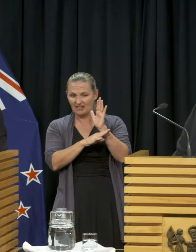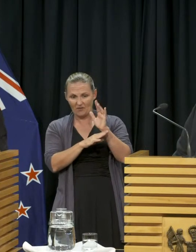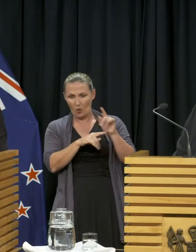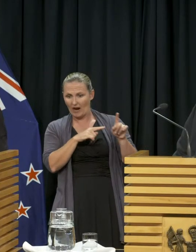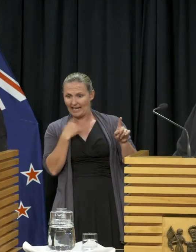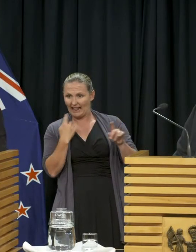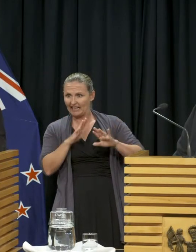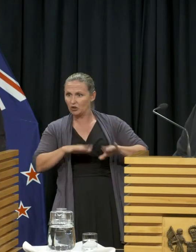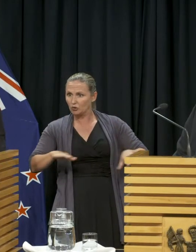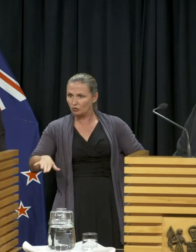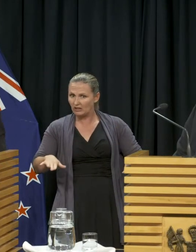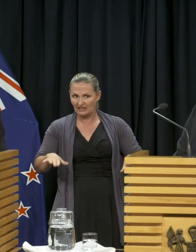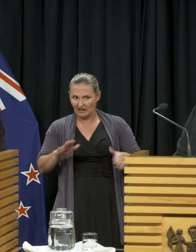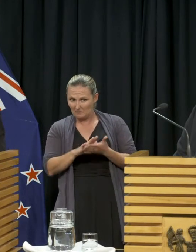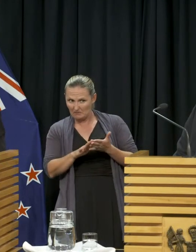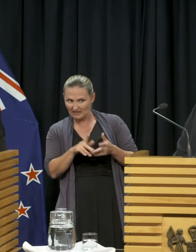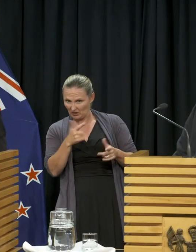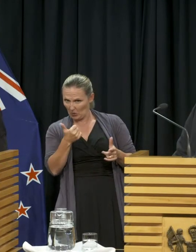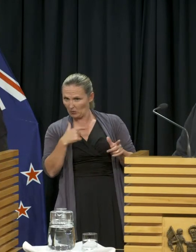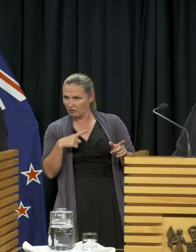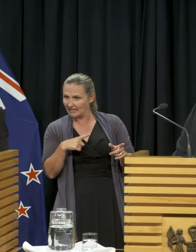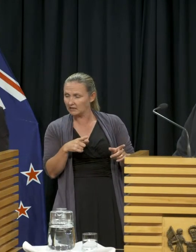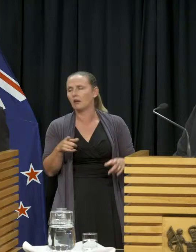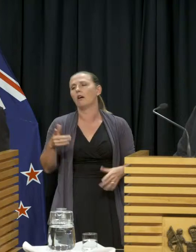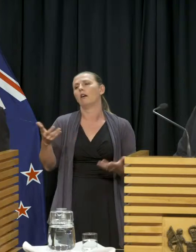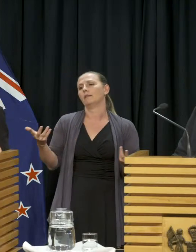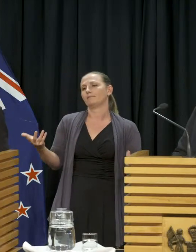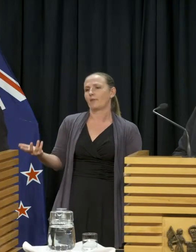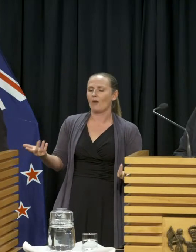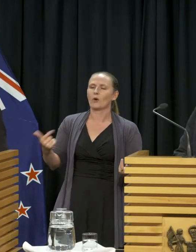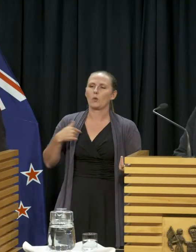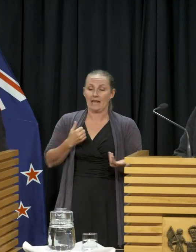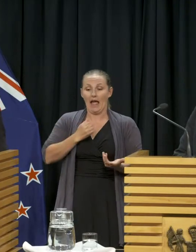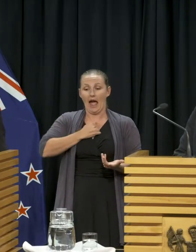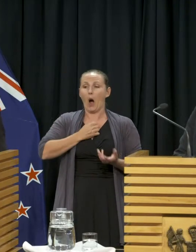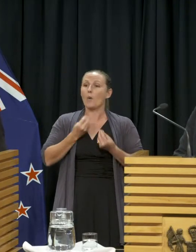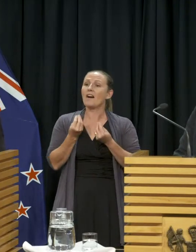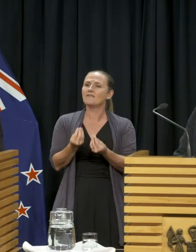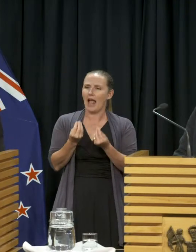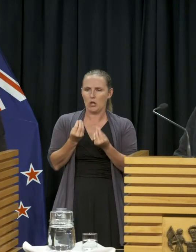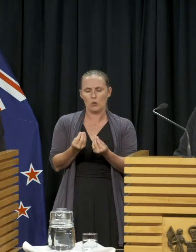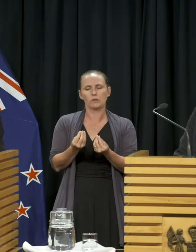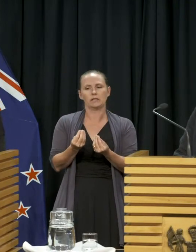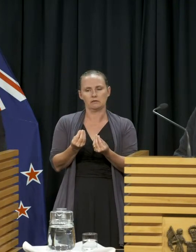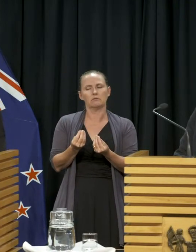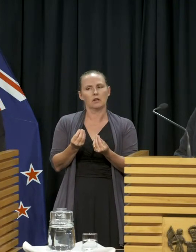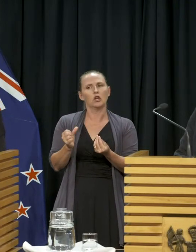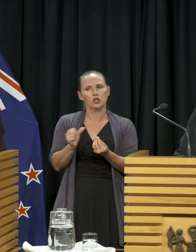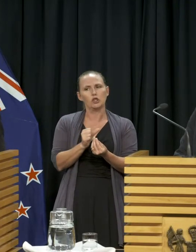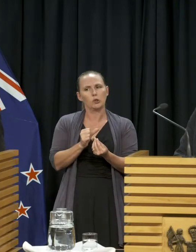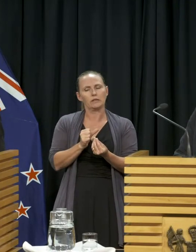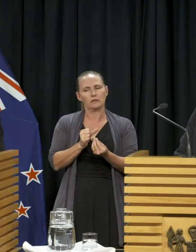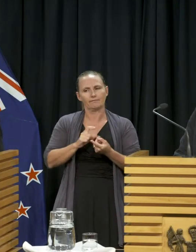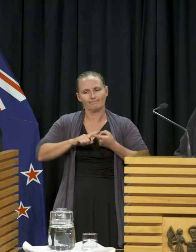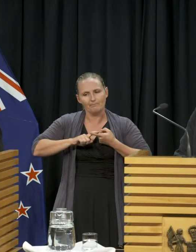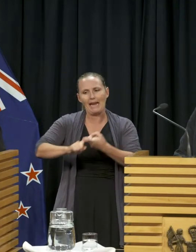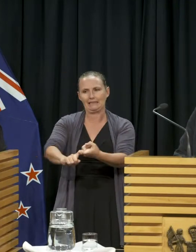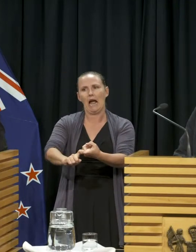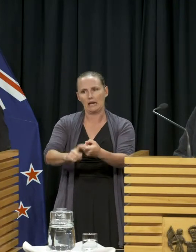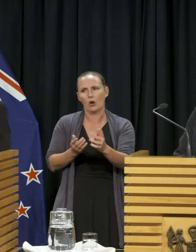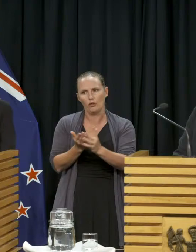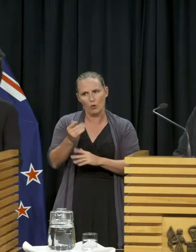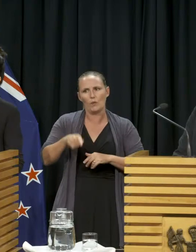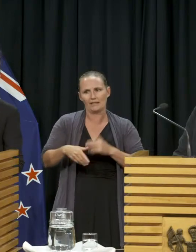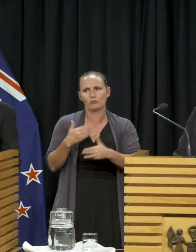I haven't commented on individual exporters, of course we expect our values to be maintained in this process. It's the whole point of it.